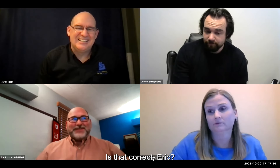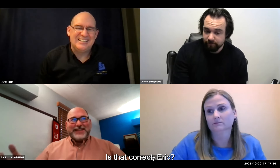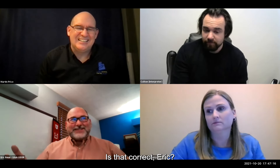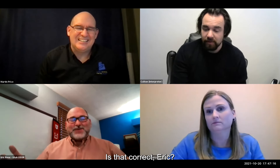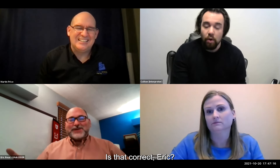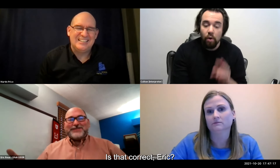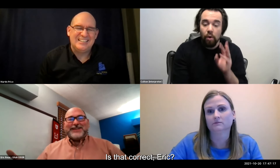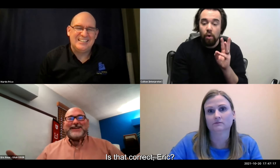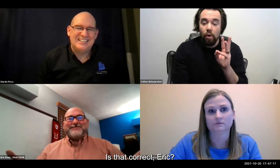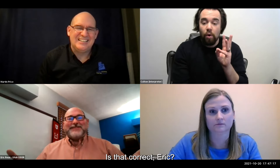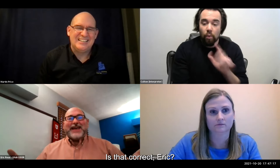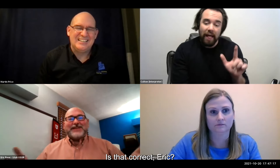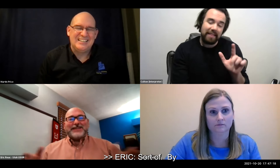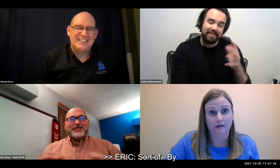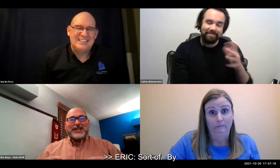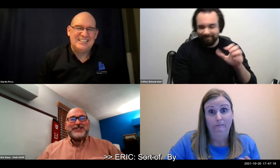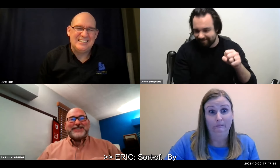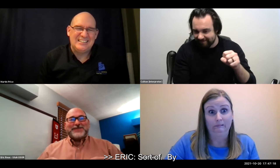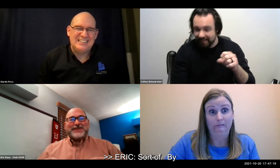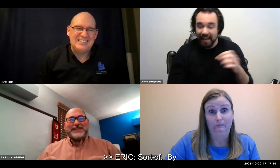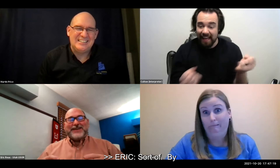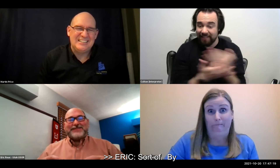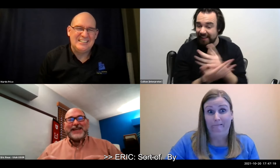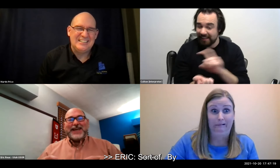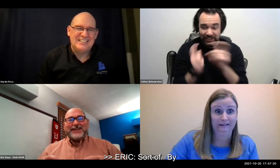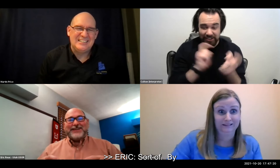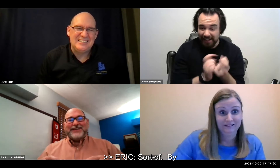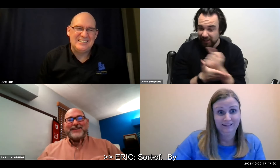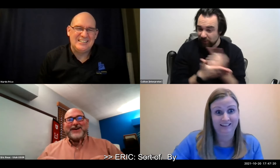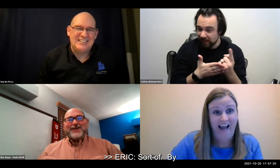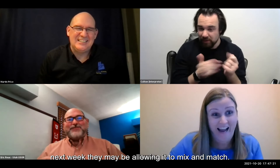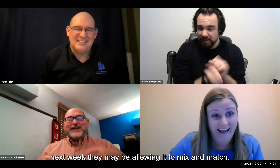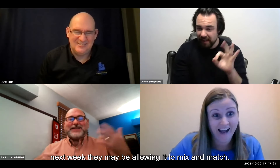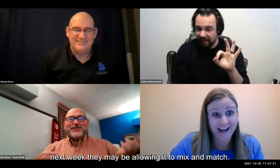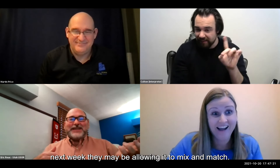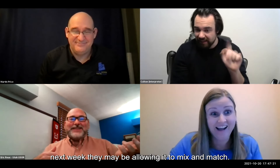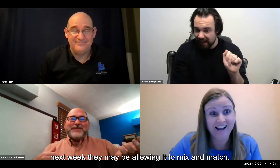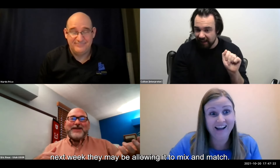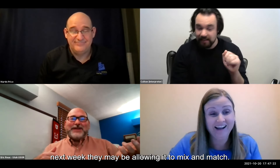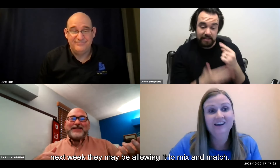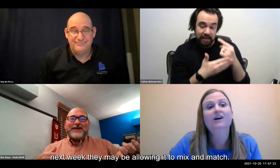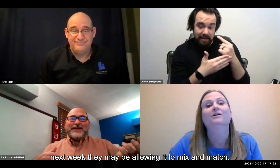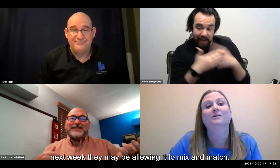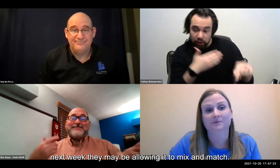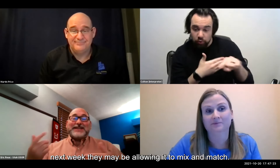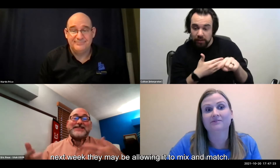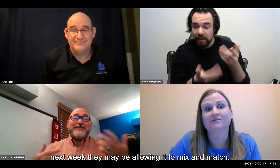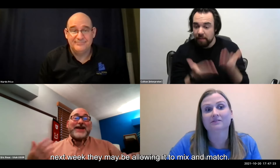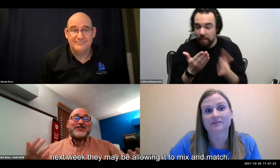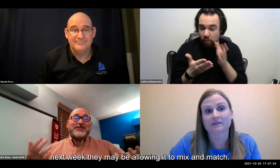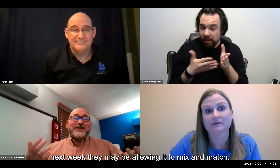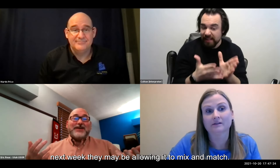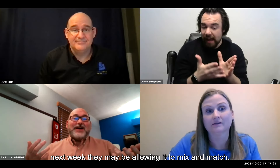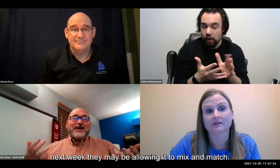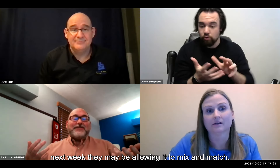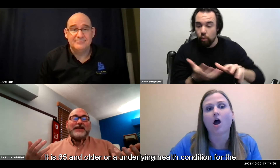Well, sort of. Everything's changing this week with the FDA. By next week, they may be allowing it to mix and